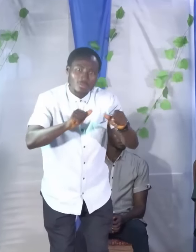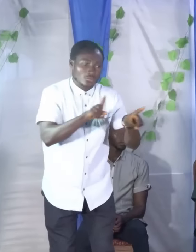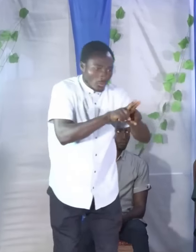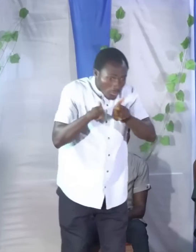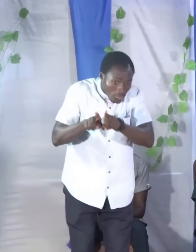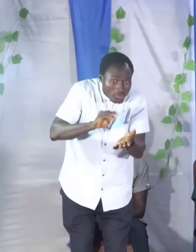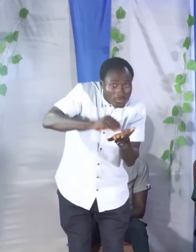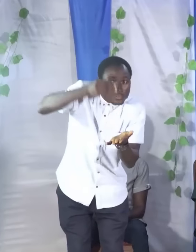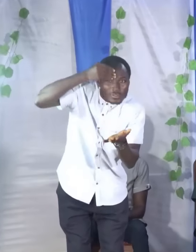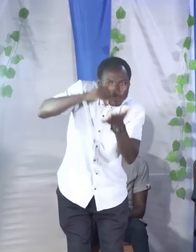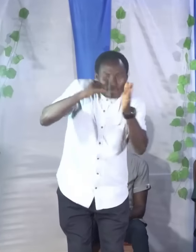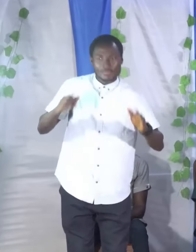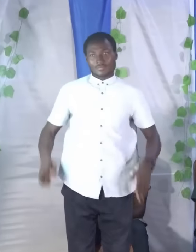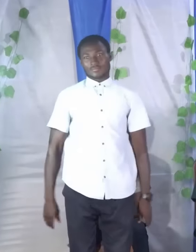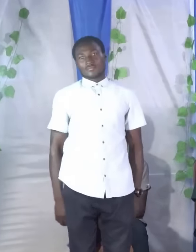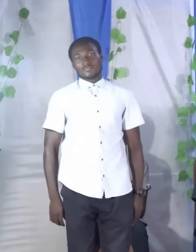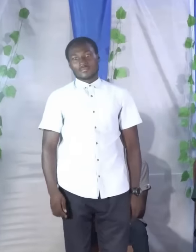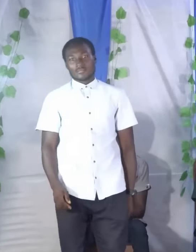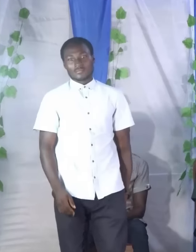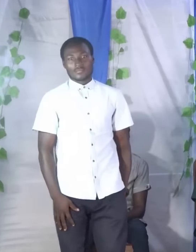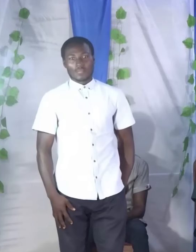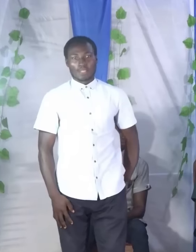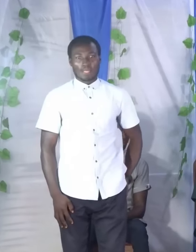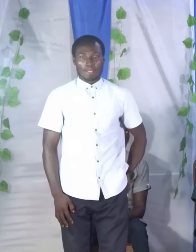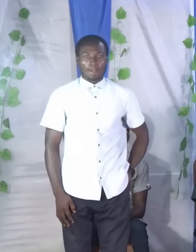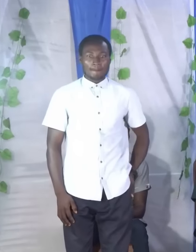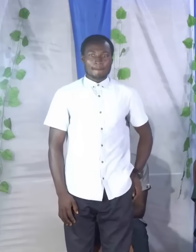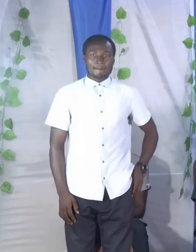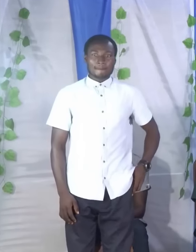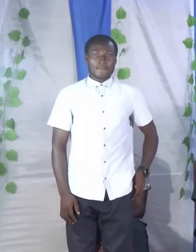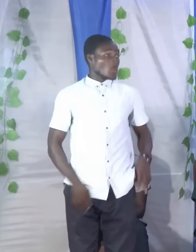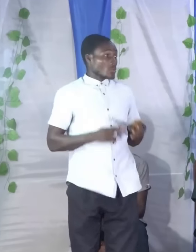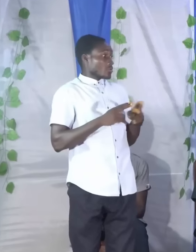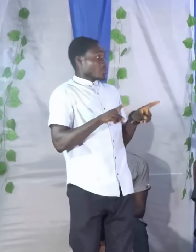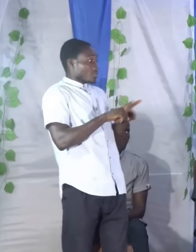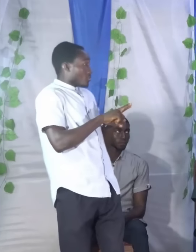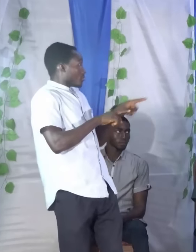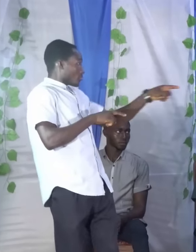se onipa baako fo ne nsa enye den enso onyankopon eni kata me madwuma me nsa na te